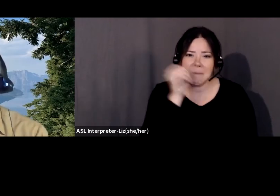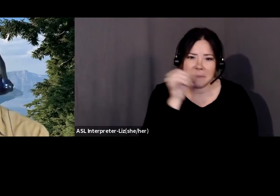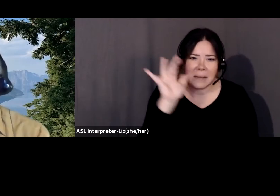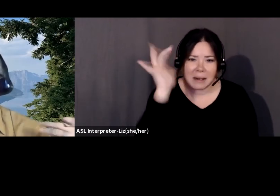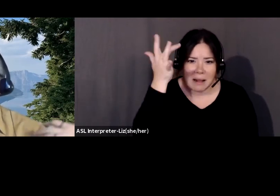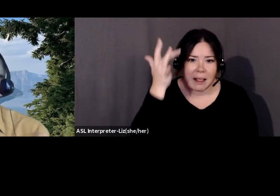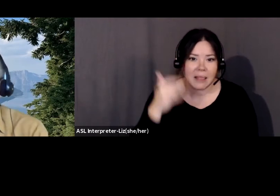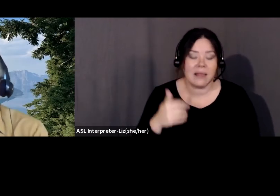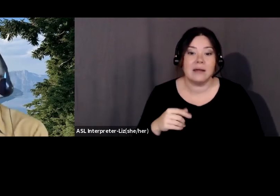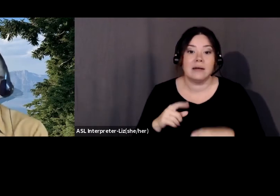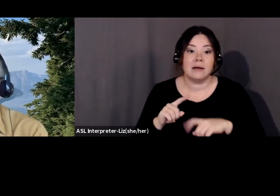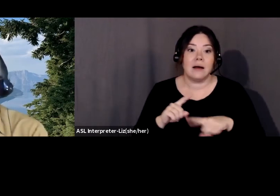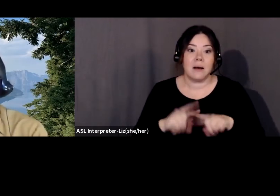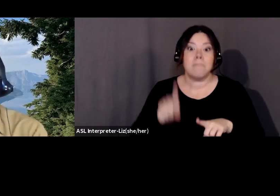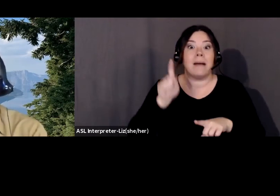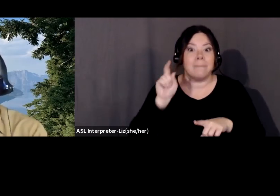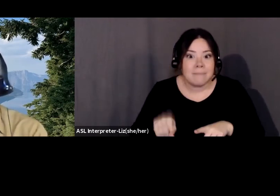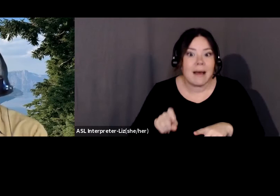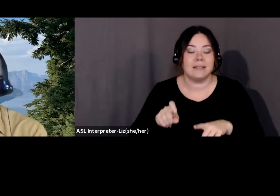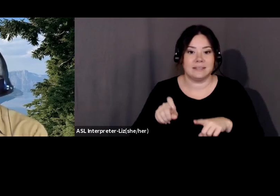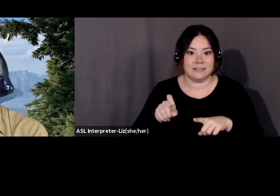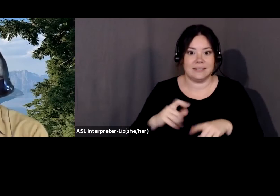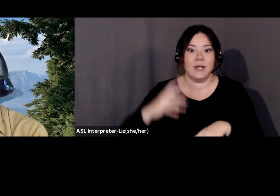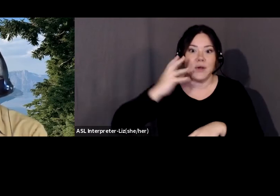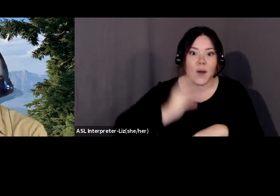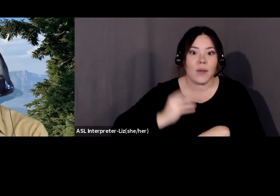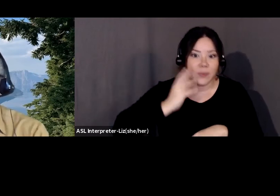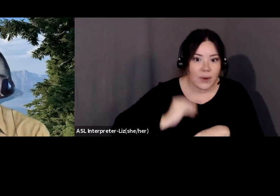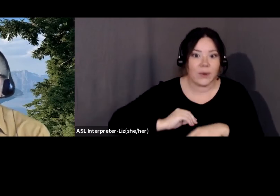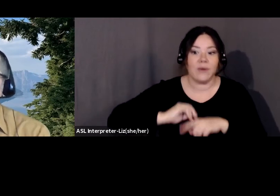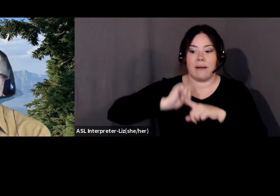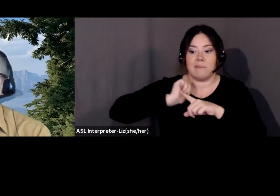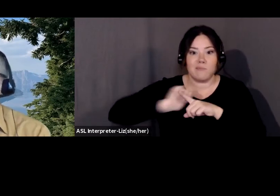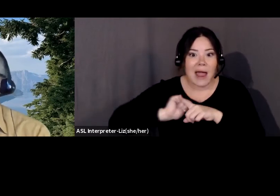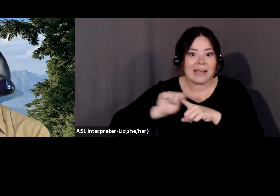have to actually go through and practice those scenarios.